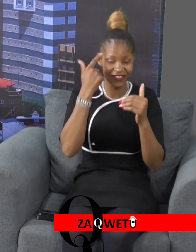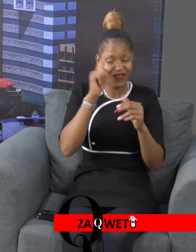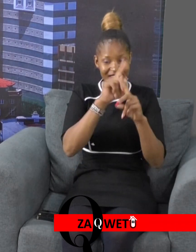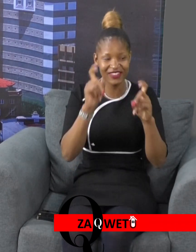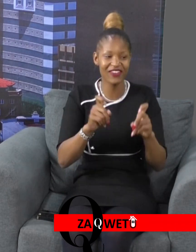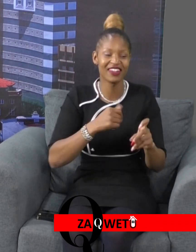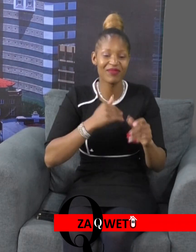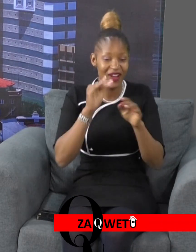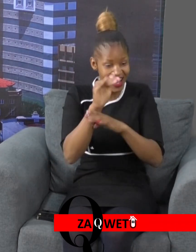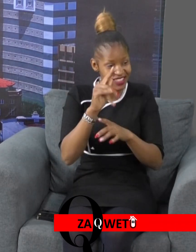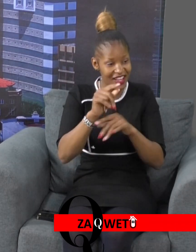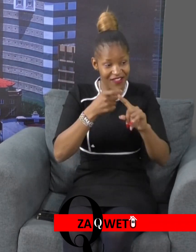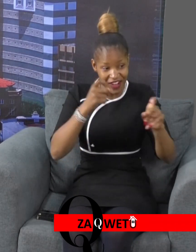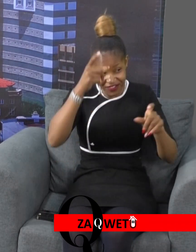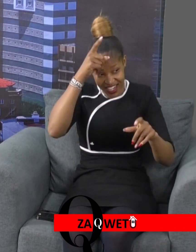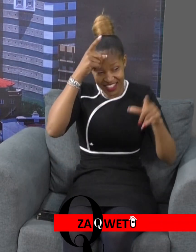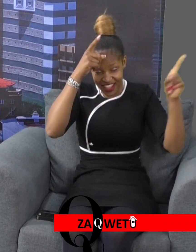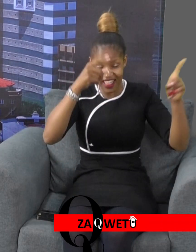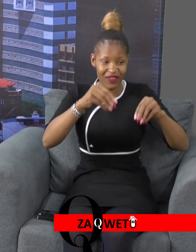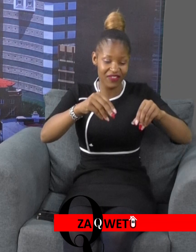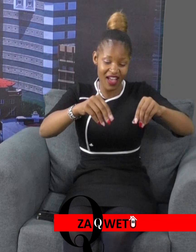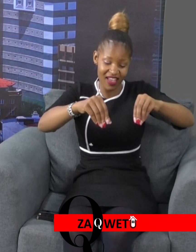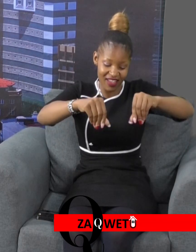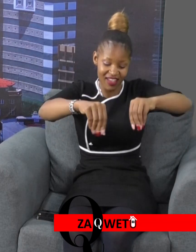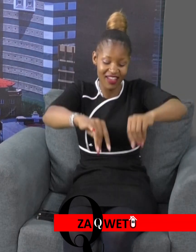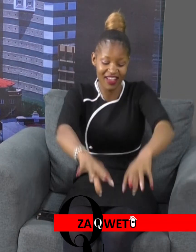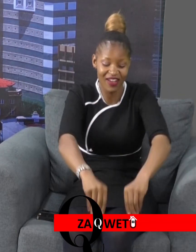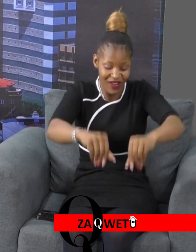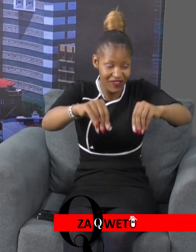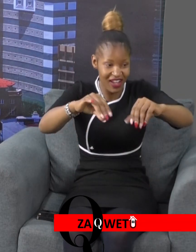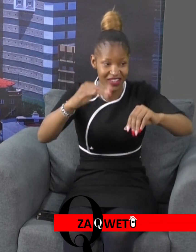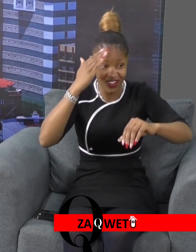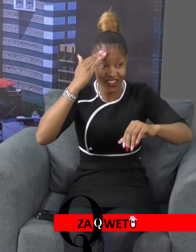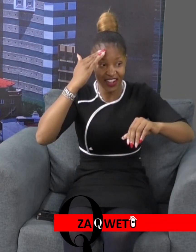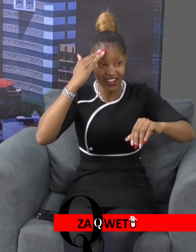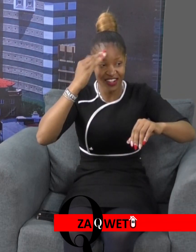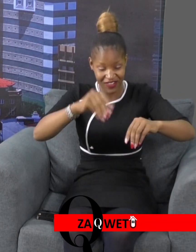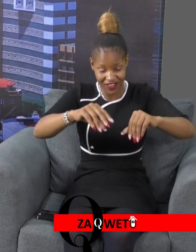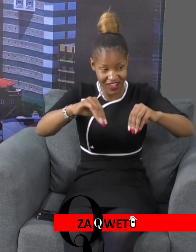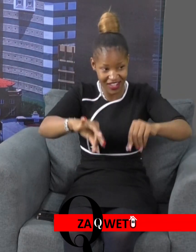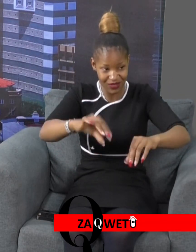Okay, that is really amazing. Thank you for that question. From my village,